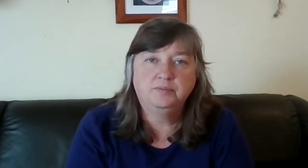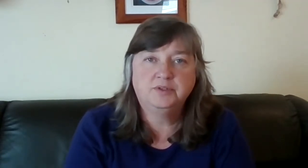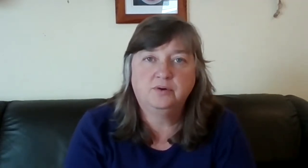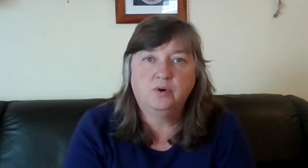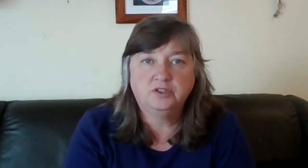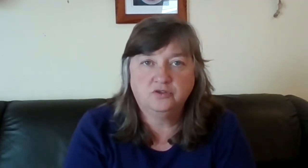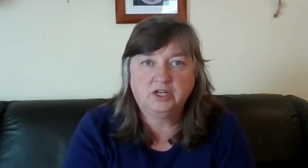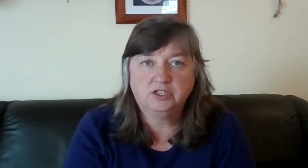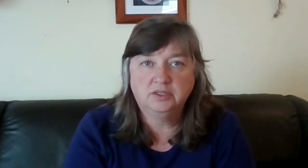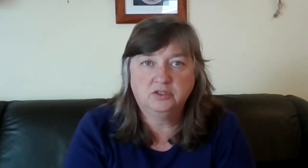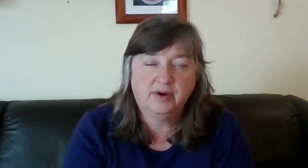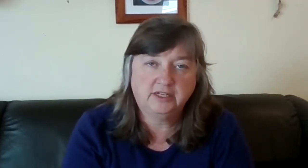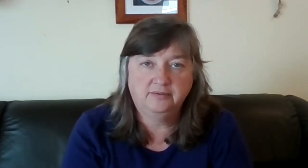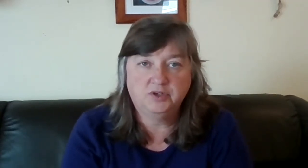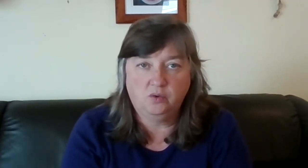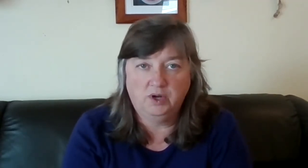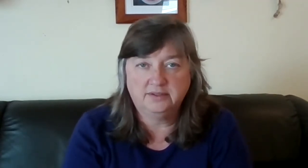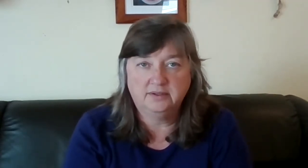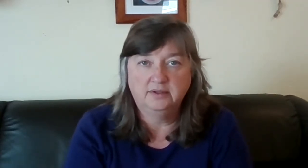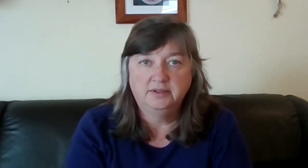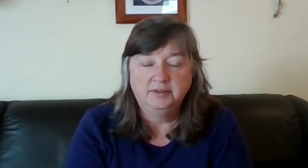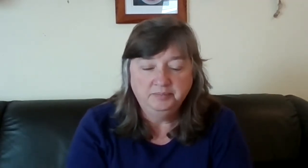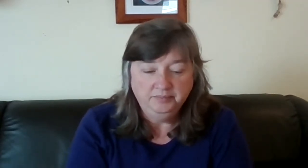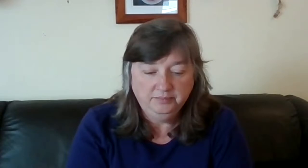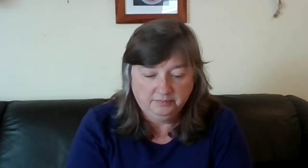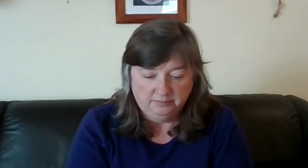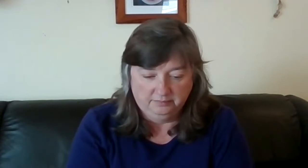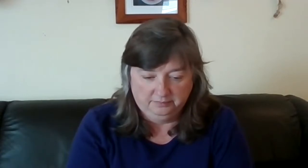Verbs or instructions, directives are once.